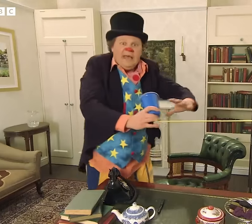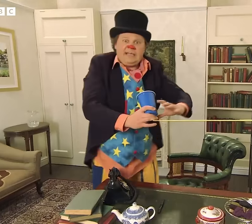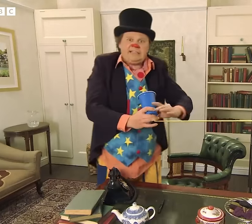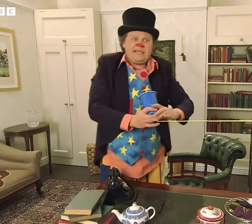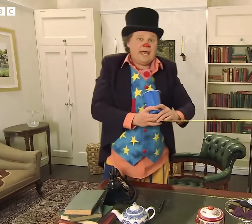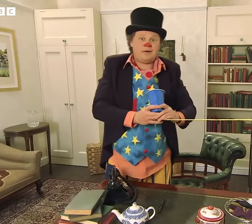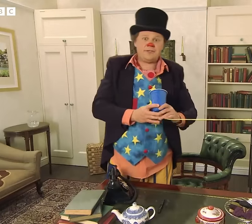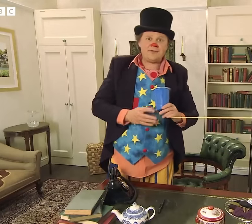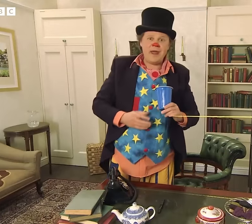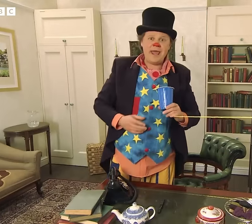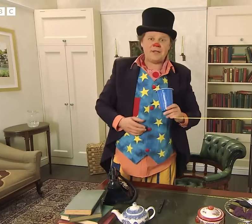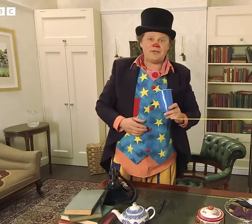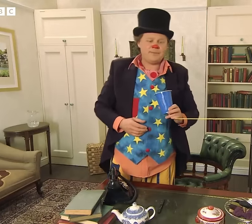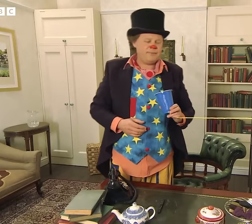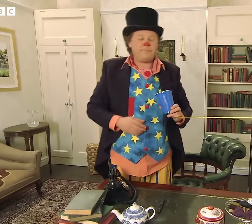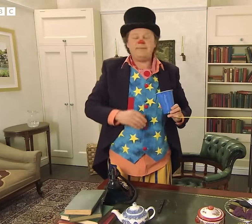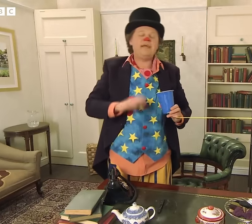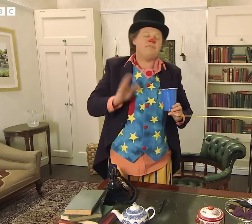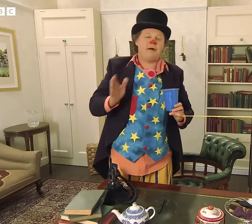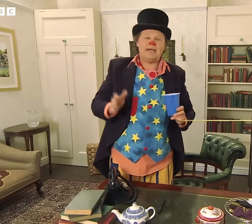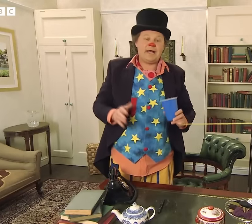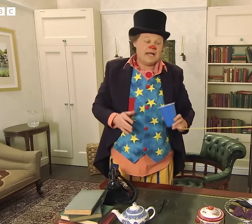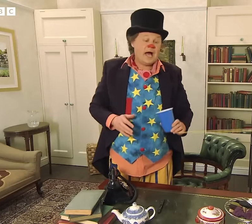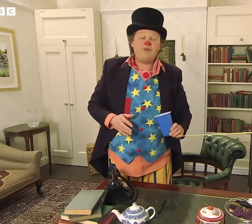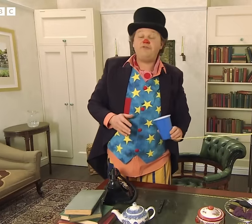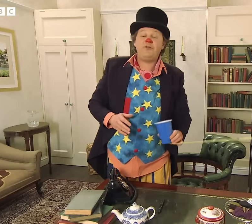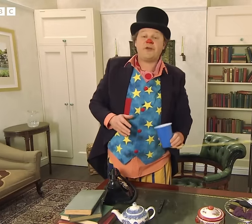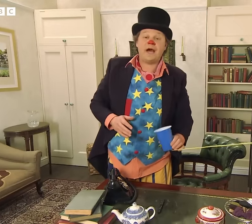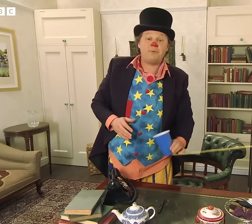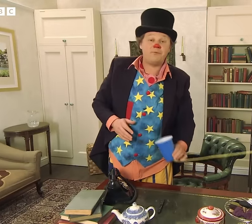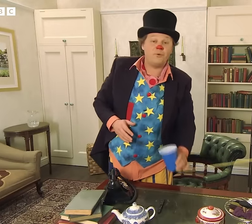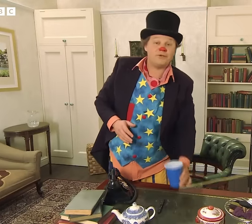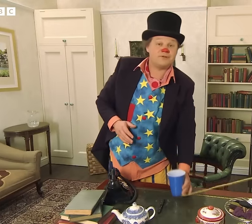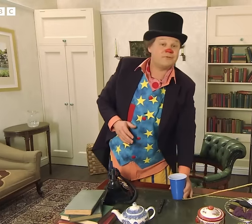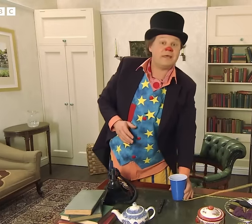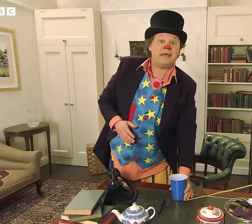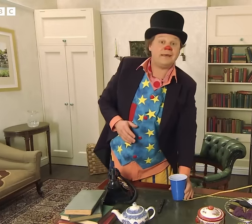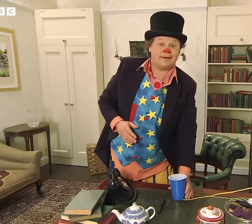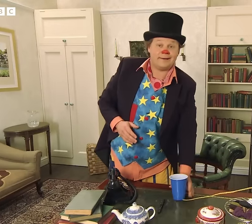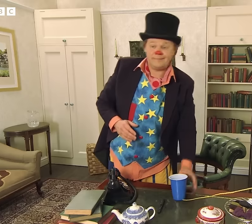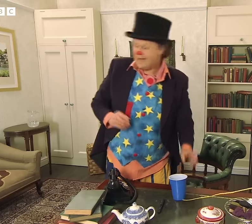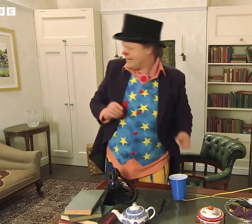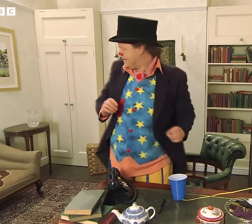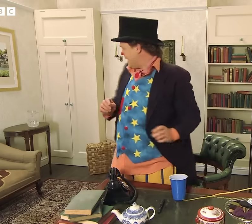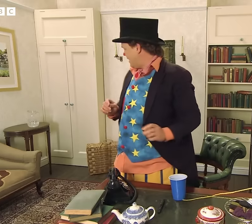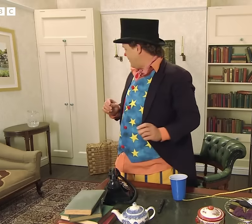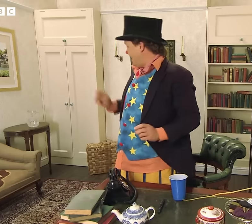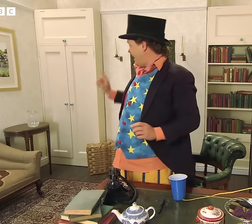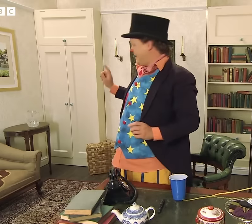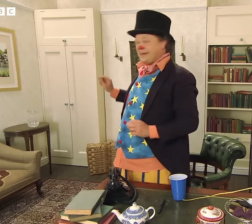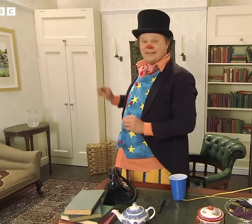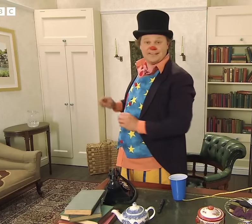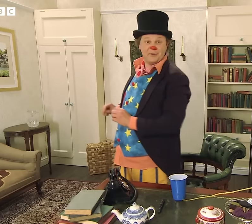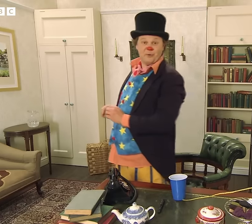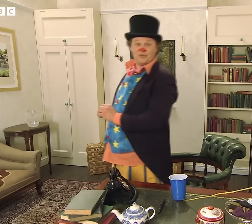I say, how strange. Never mind, I'll fill the cup with water from here. Now, yes, water